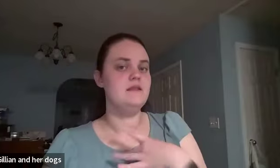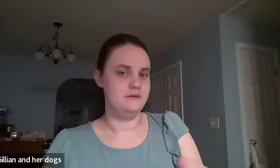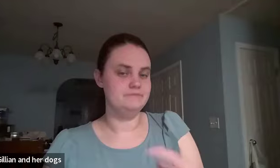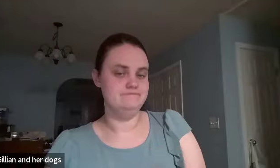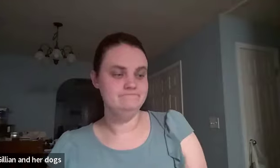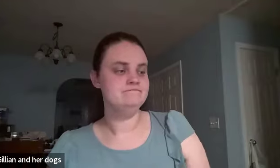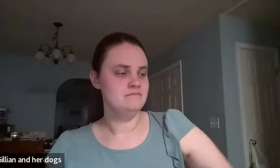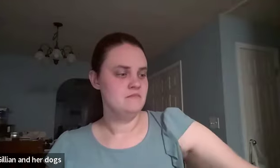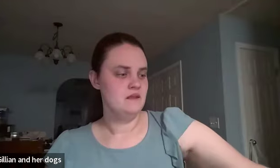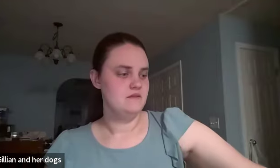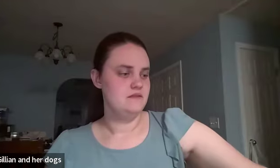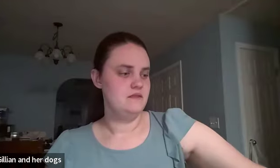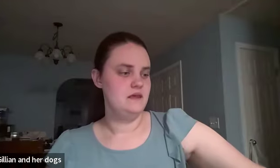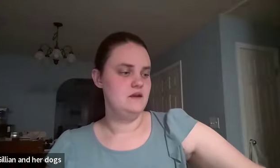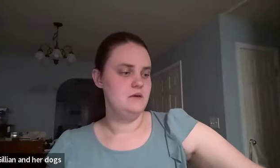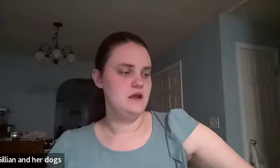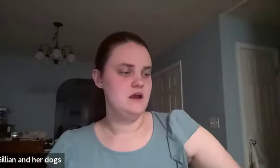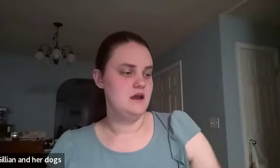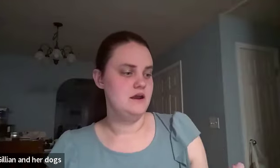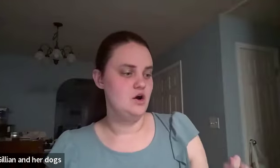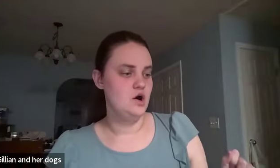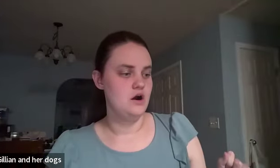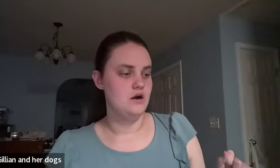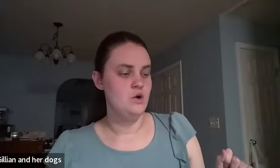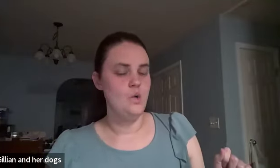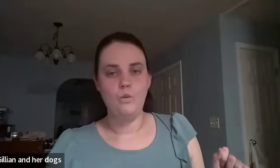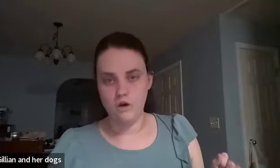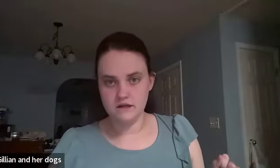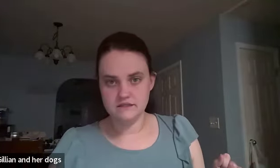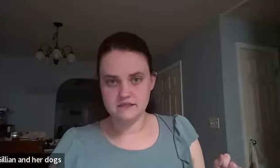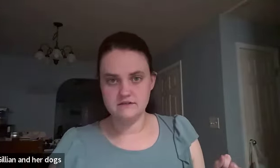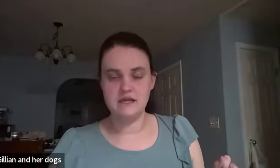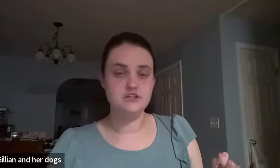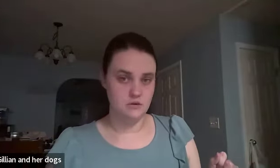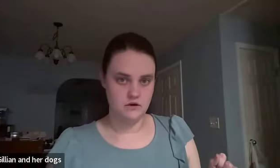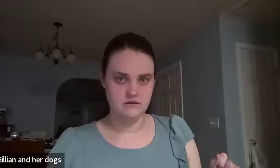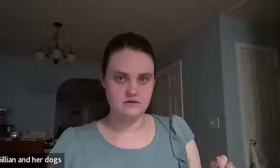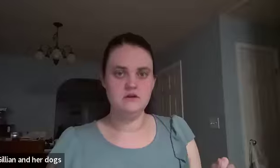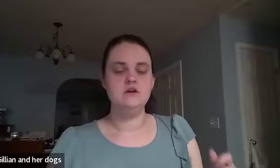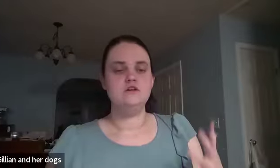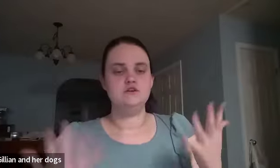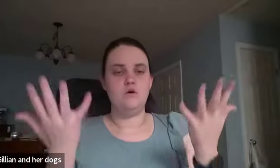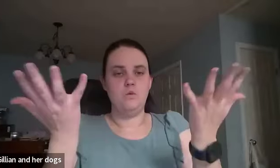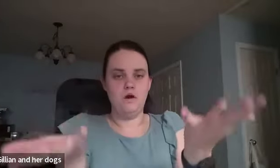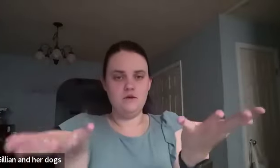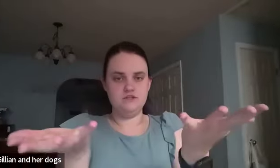not like. Then we had our want and don't want. So our want was